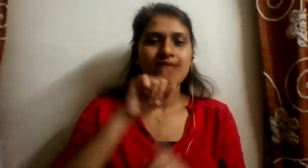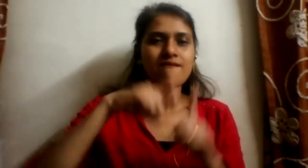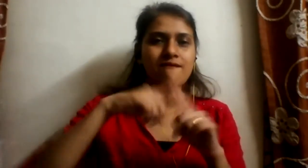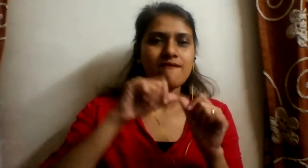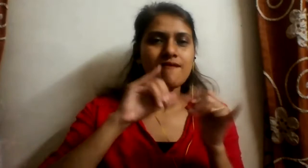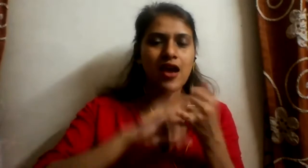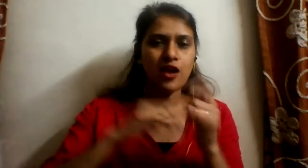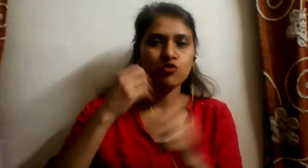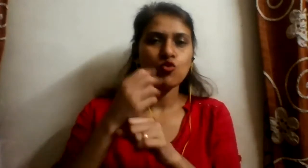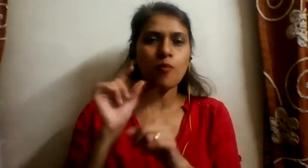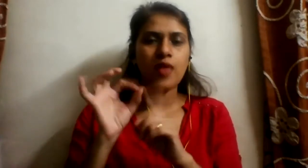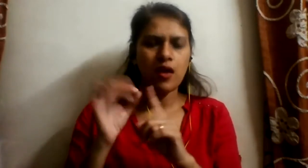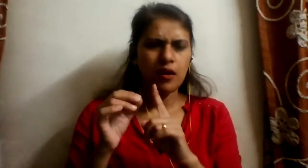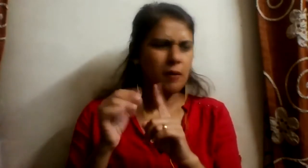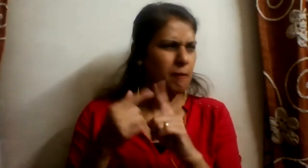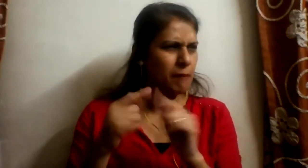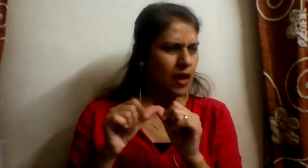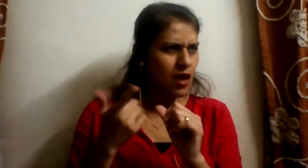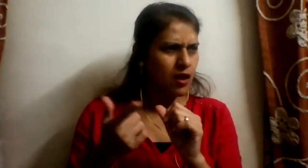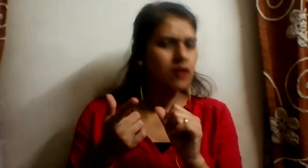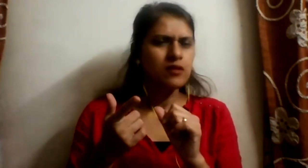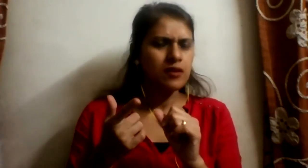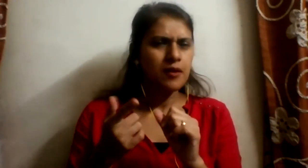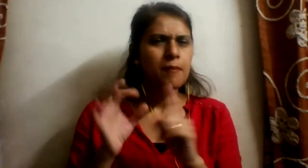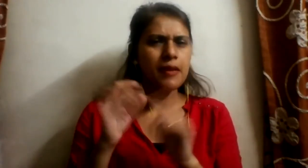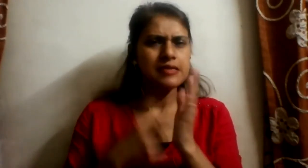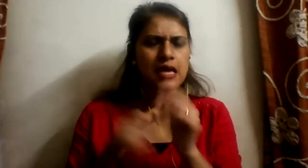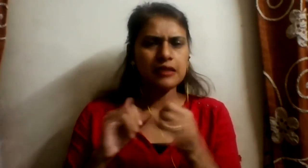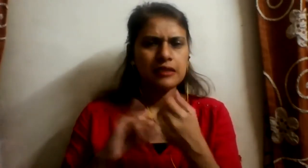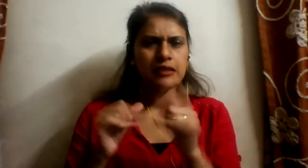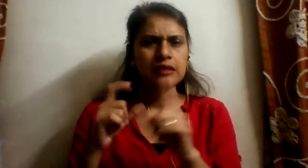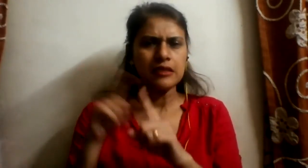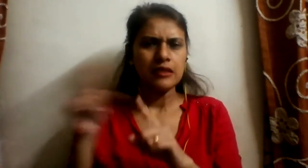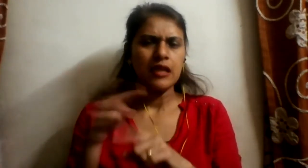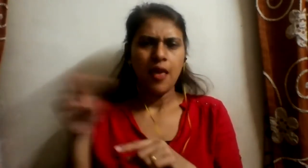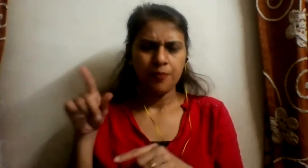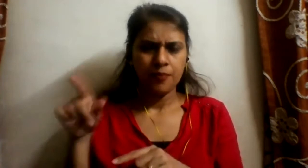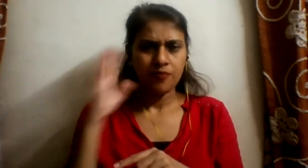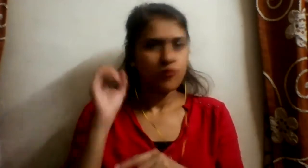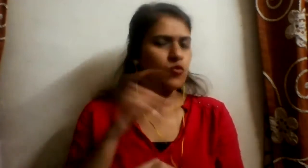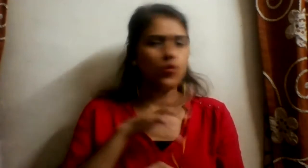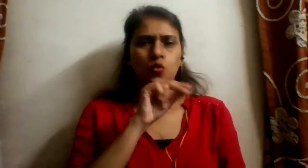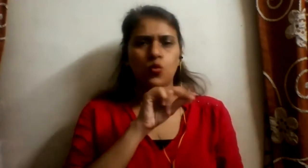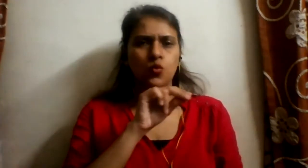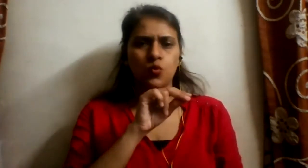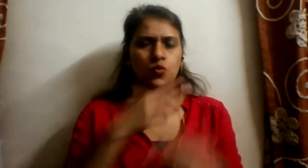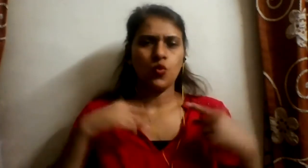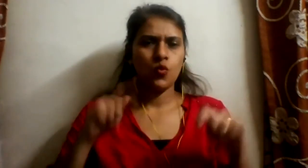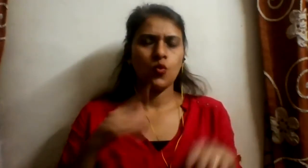Vikas Prasad, if I remember, in Vikas. The court said, no, this doesn't work. Reasonable accommodation is the